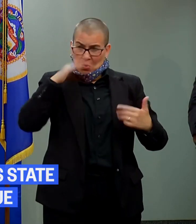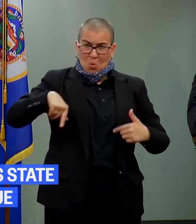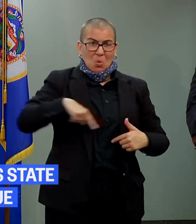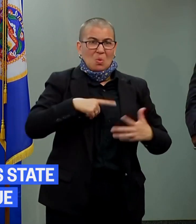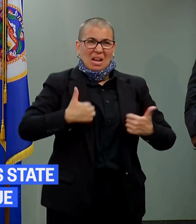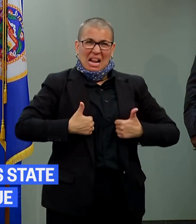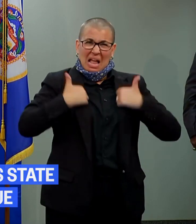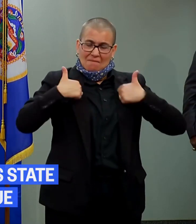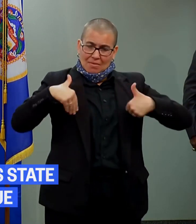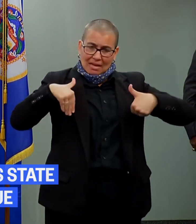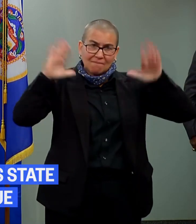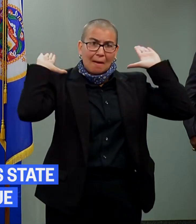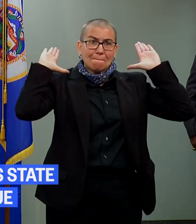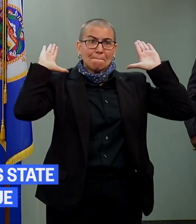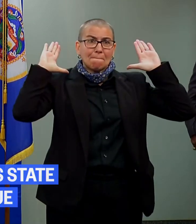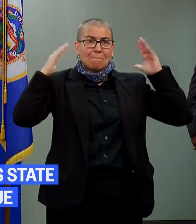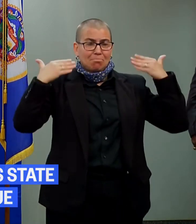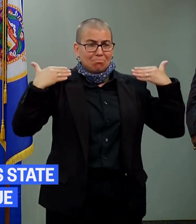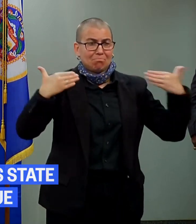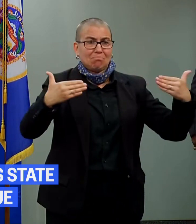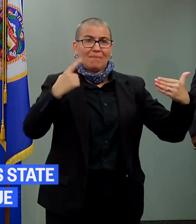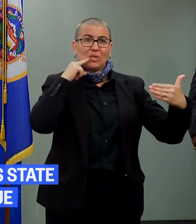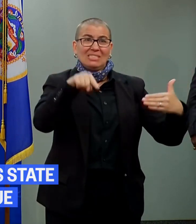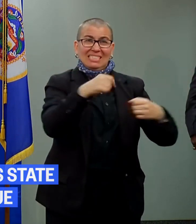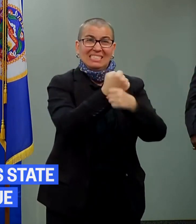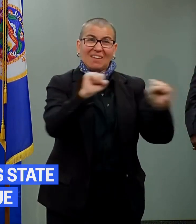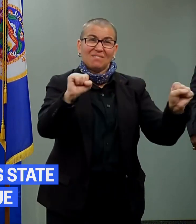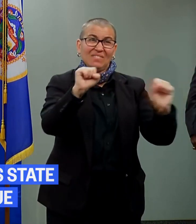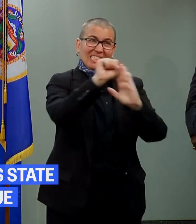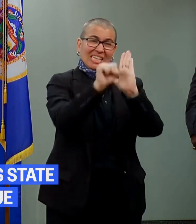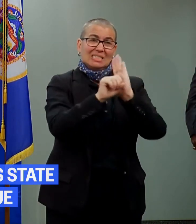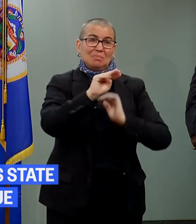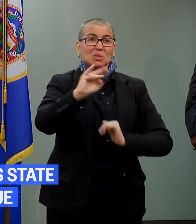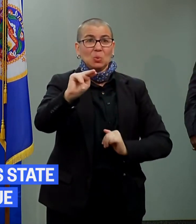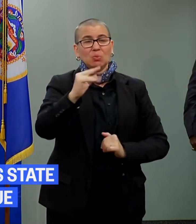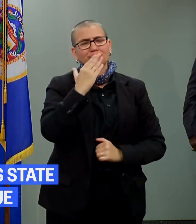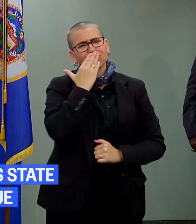place for everybody. Thank you. Thank you, Colonel Langer.